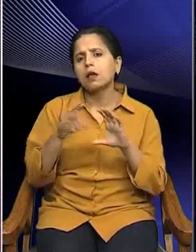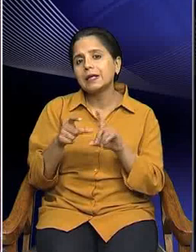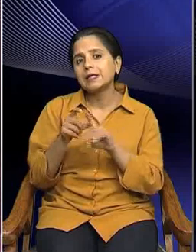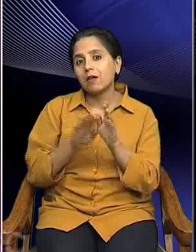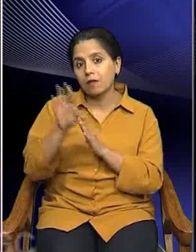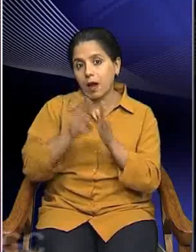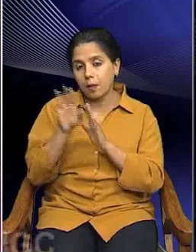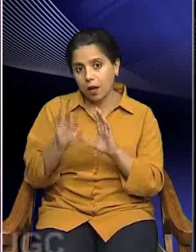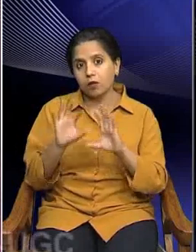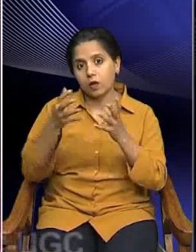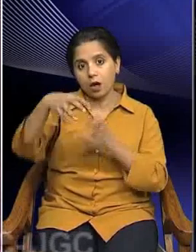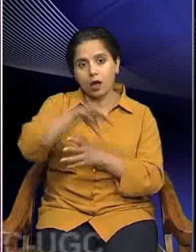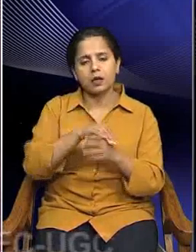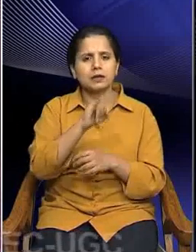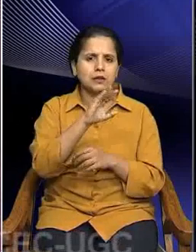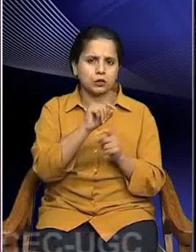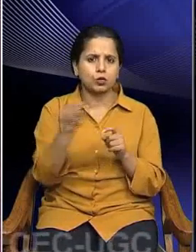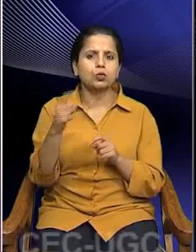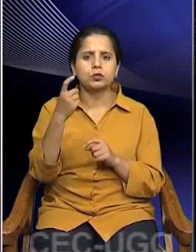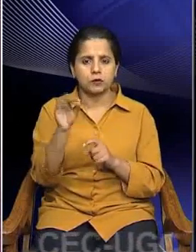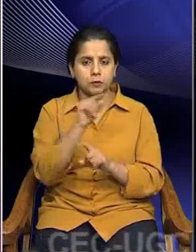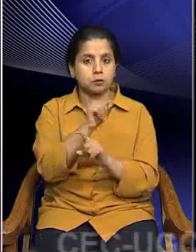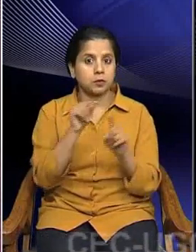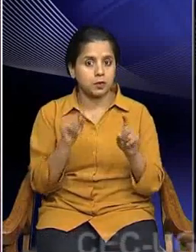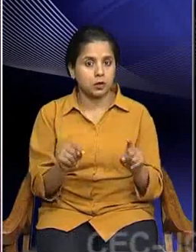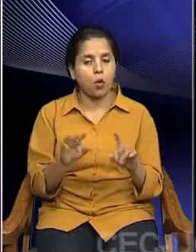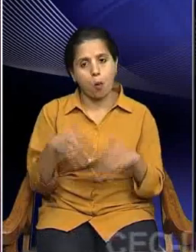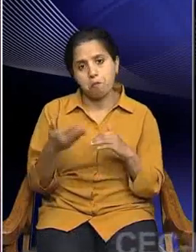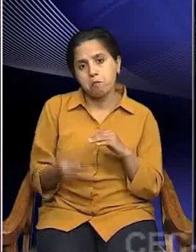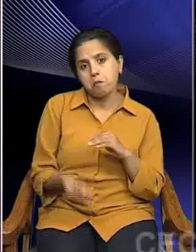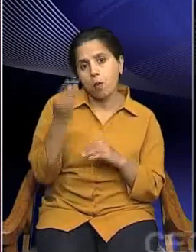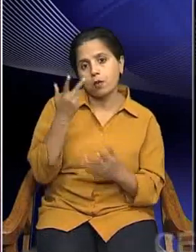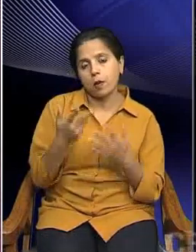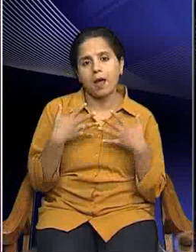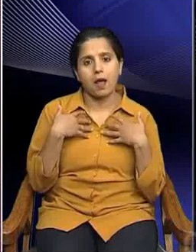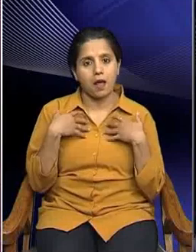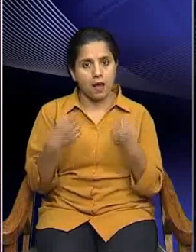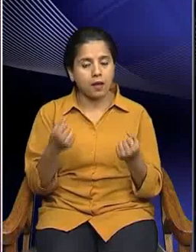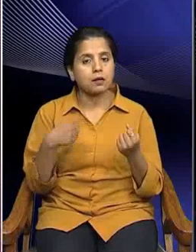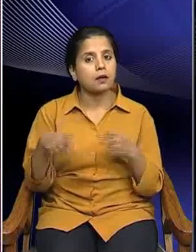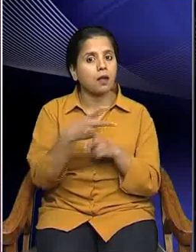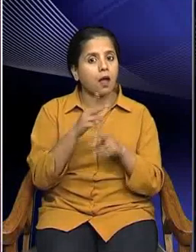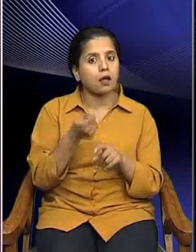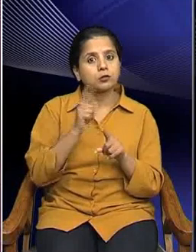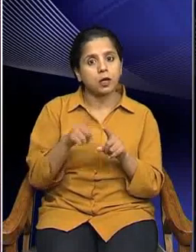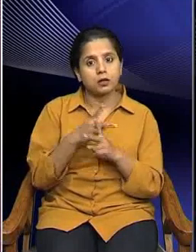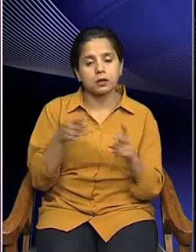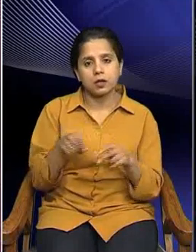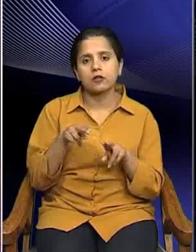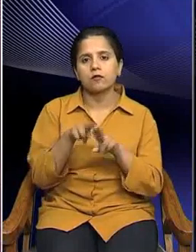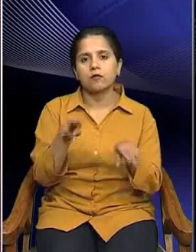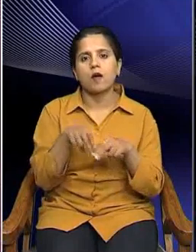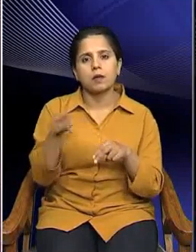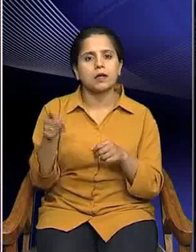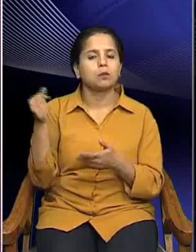context, almost 60 to 70% or even more of the healthcare spending comes from the family